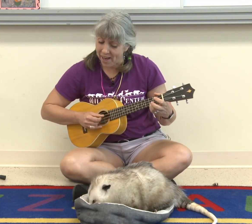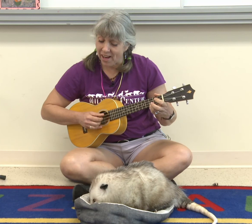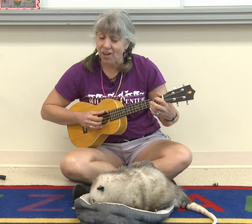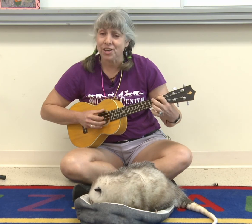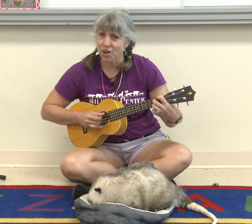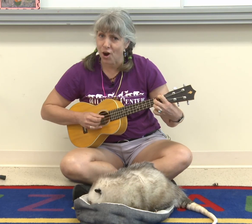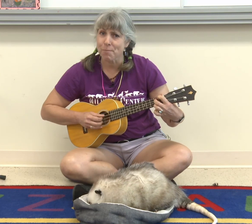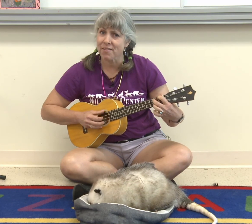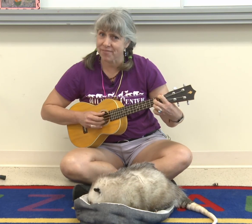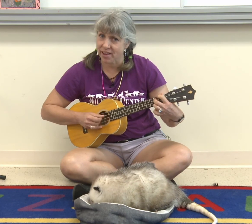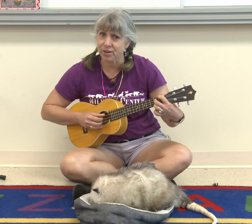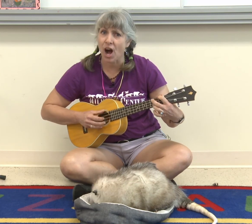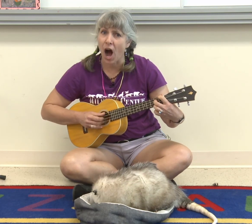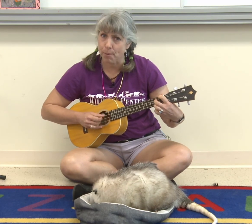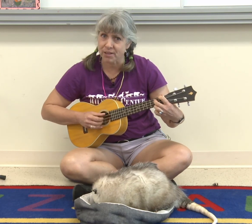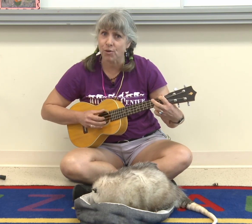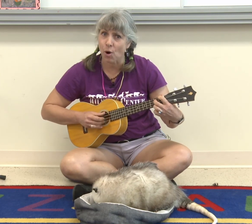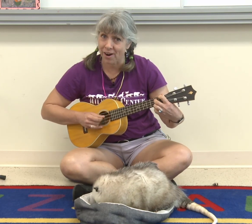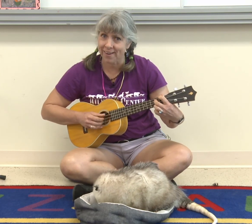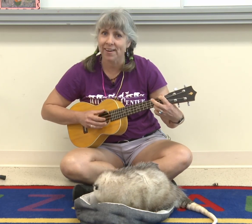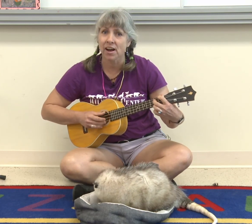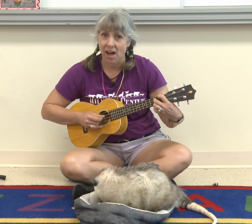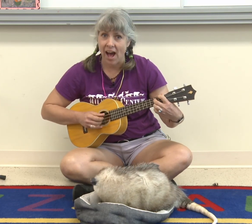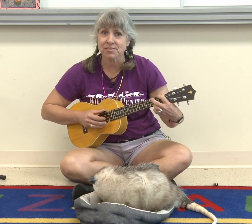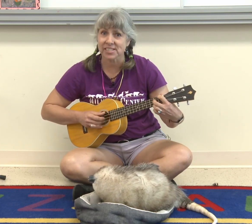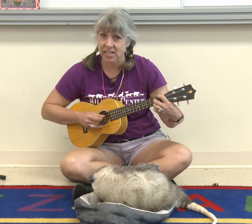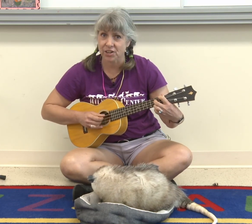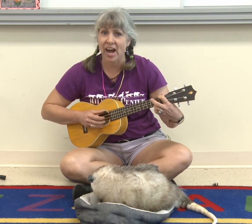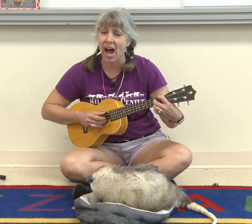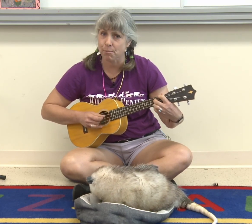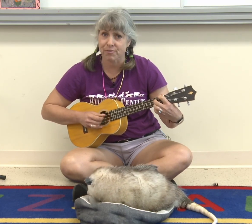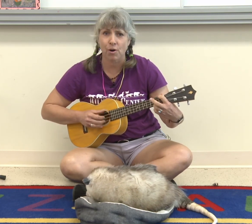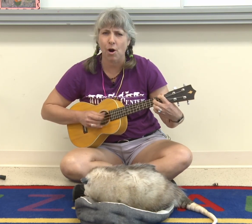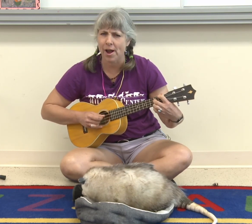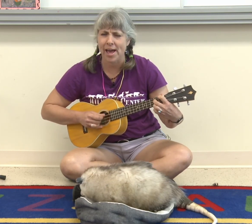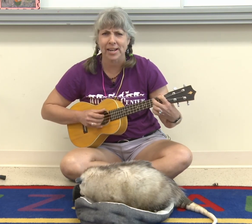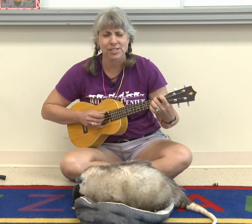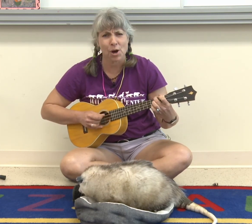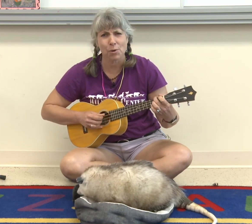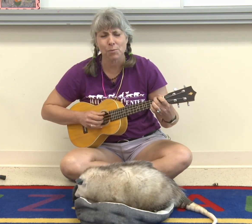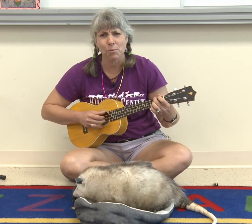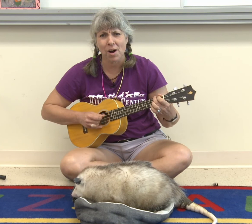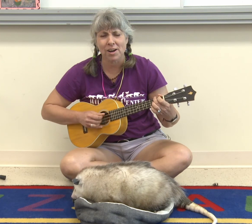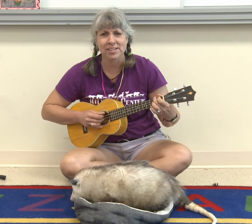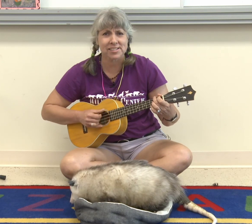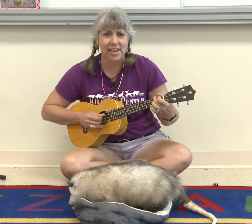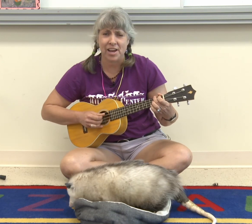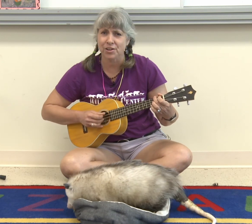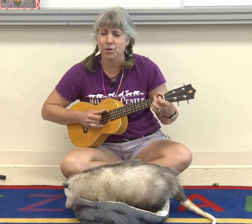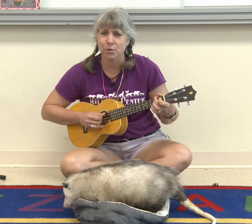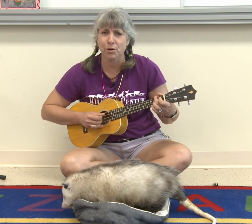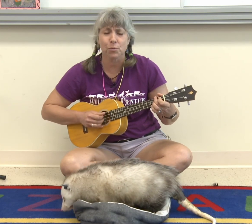Well, you're my favorite omnivore. I've seen your kind before and I don't want to scare you